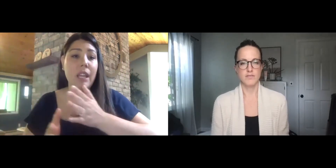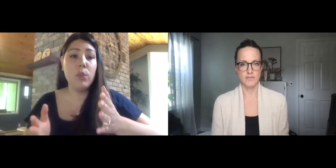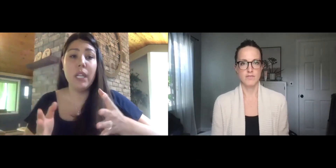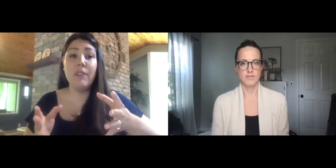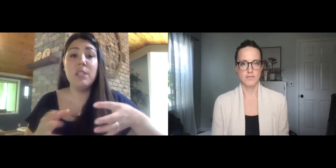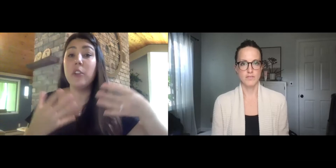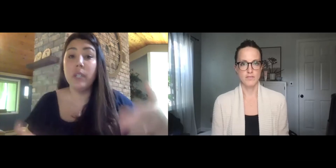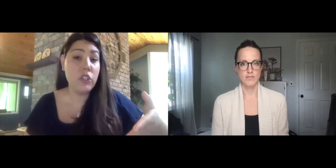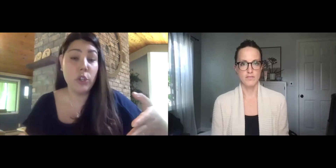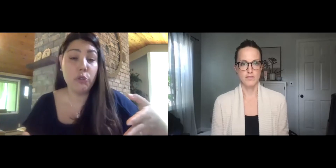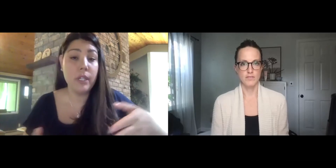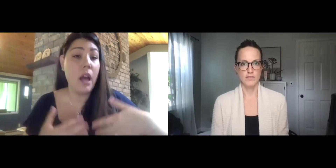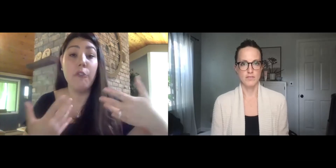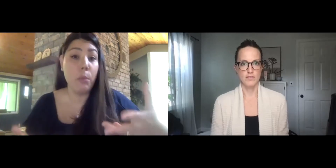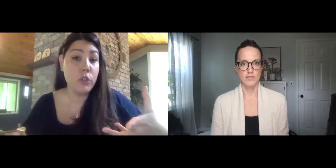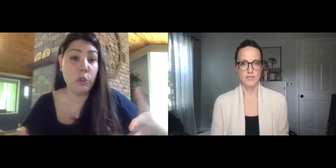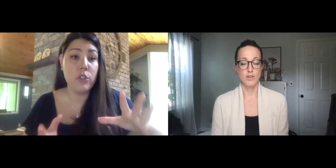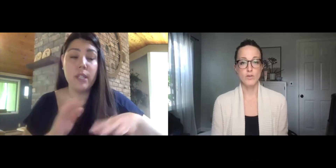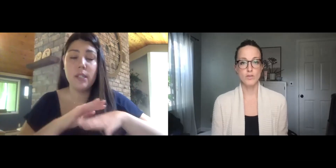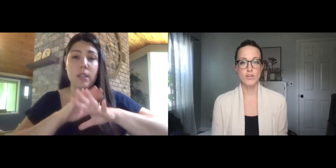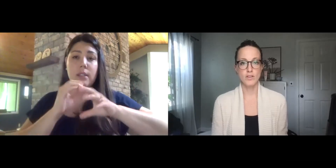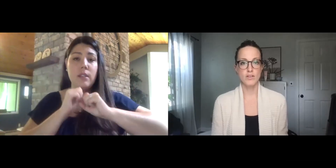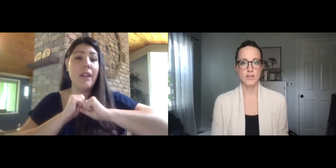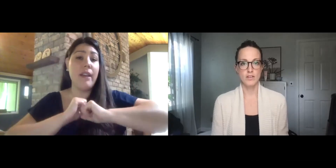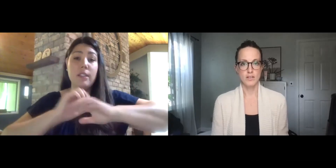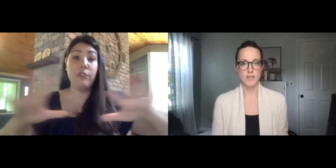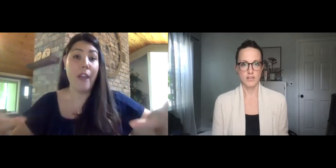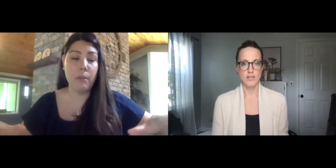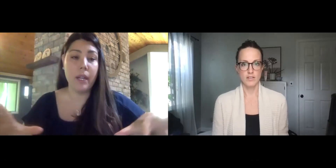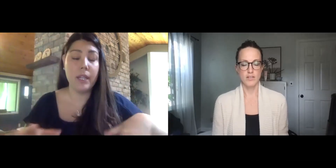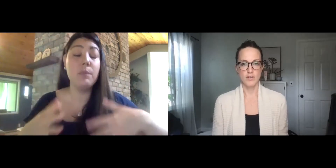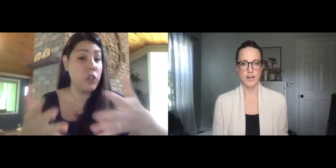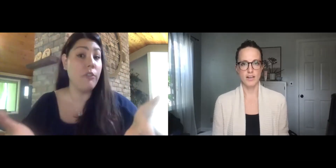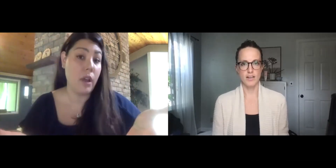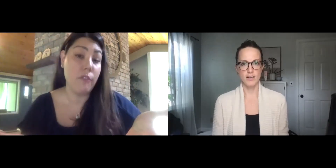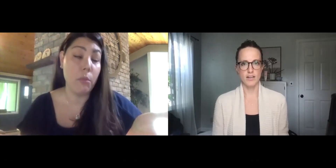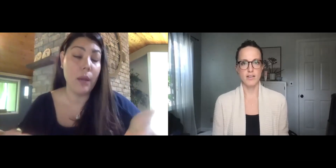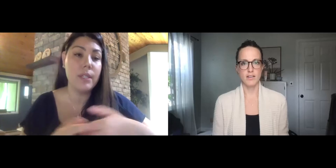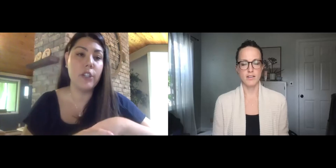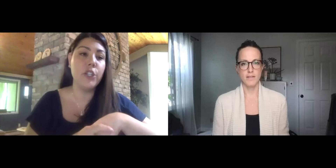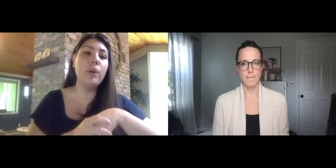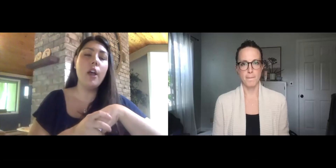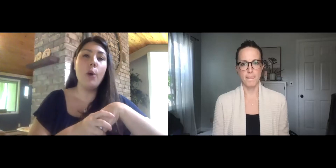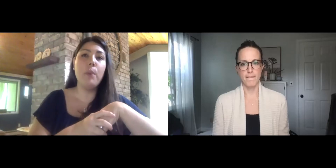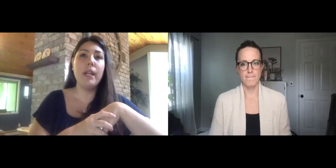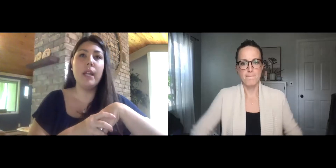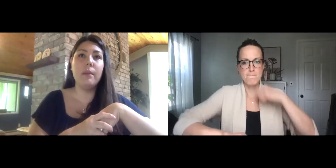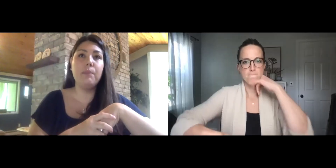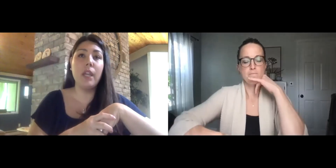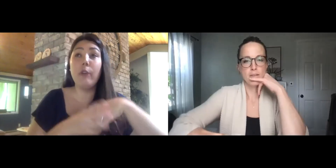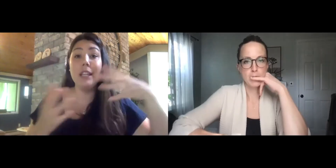everything in between, even special needs children, nonverbal children. So this advice is for everybody, especially for nonverbal, I would say too.